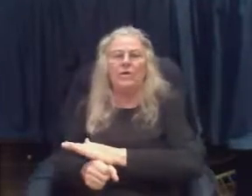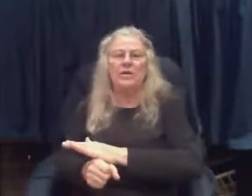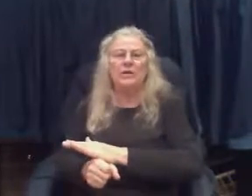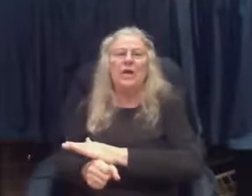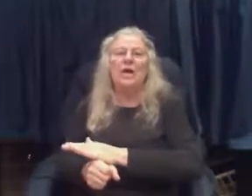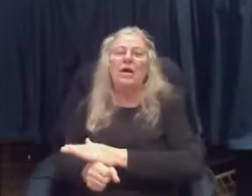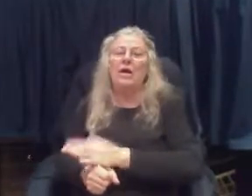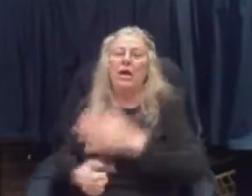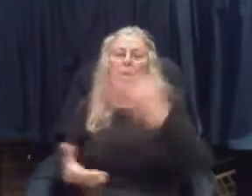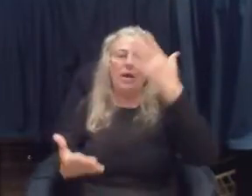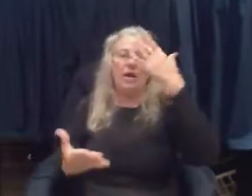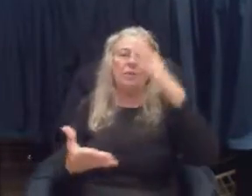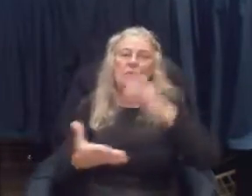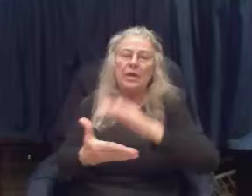fullness and